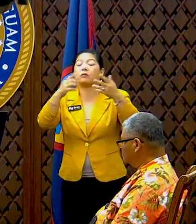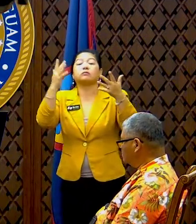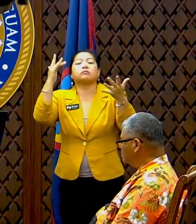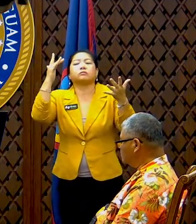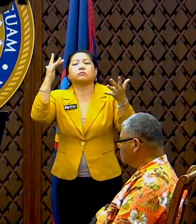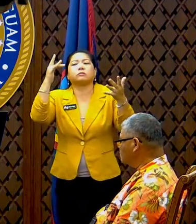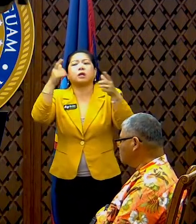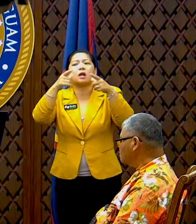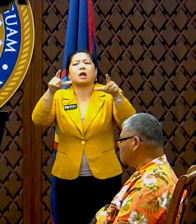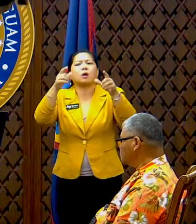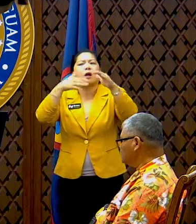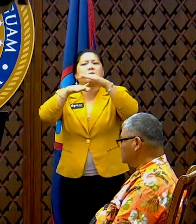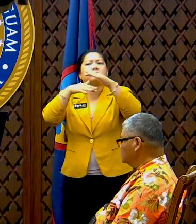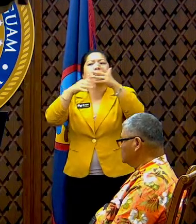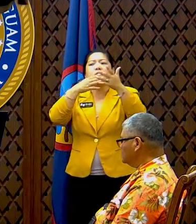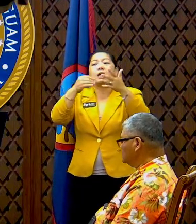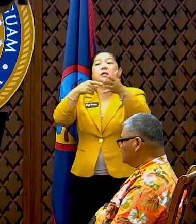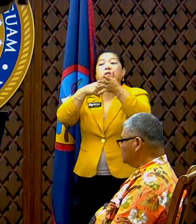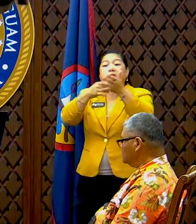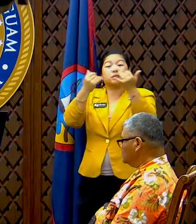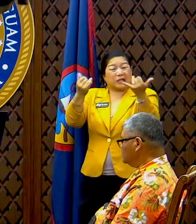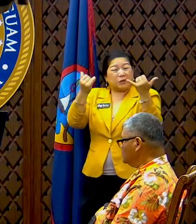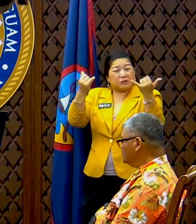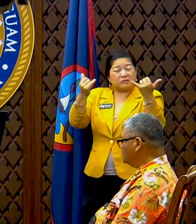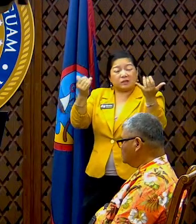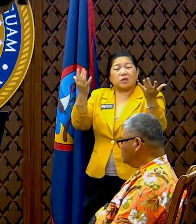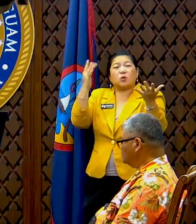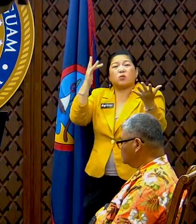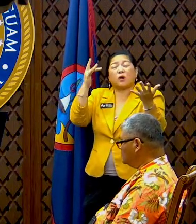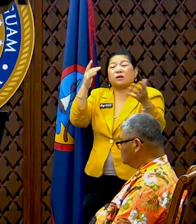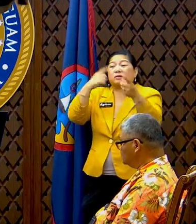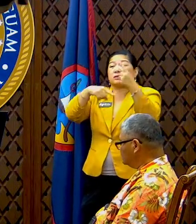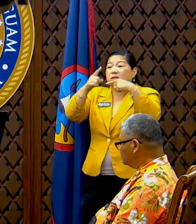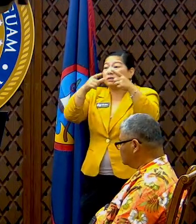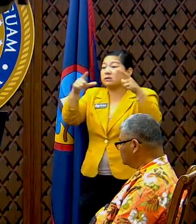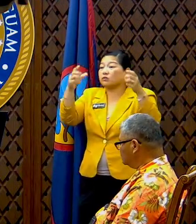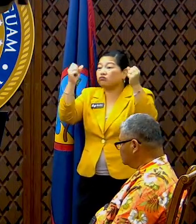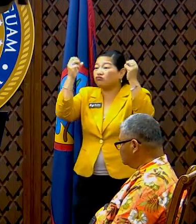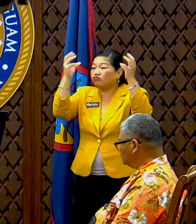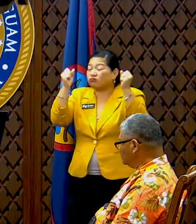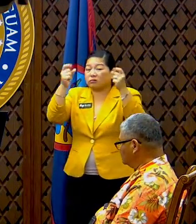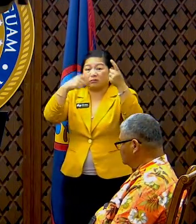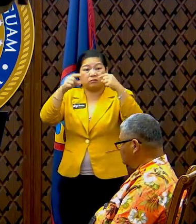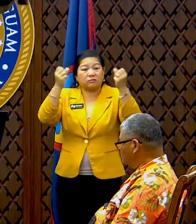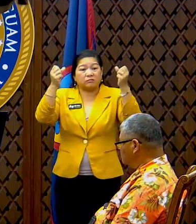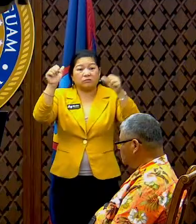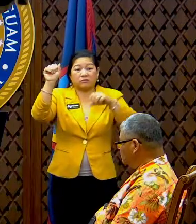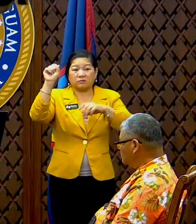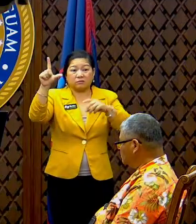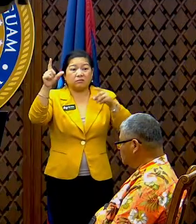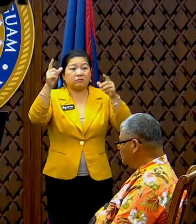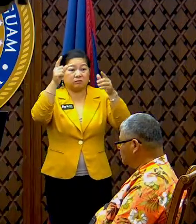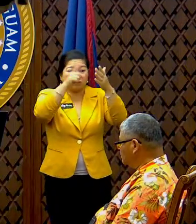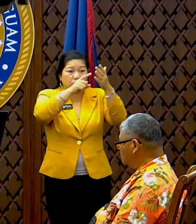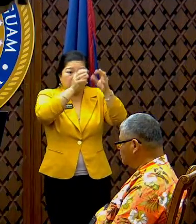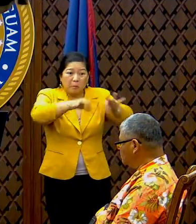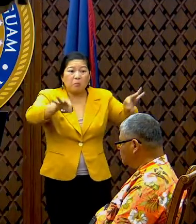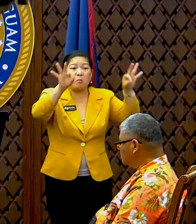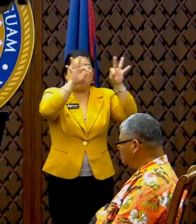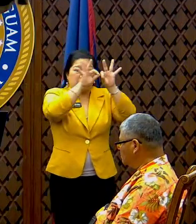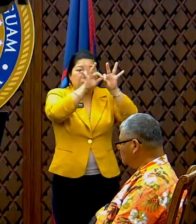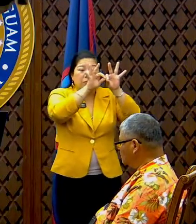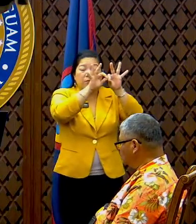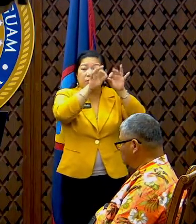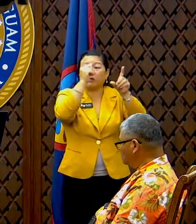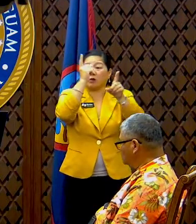why language access, and in this case, why sign language is so important and critical. And it is a